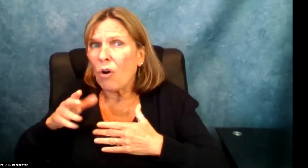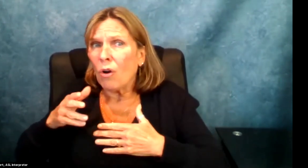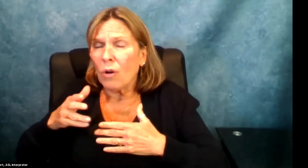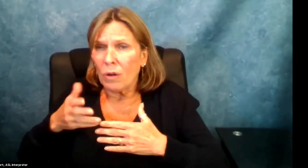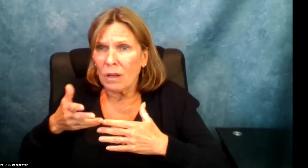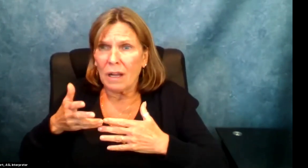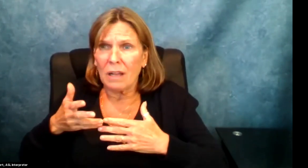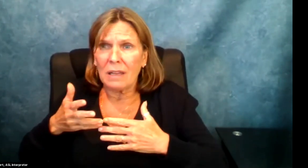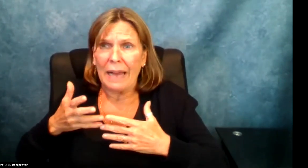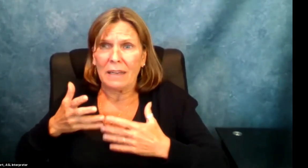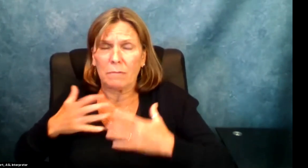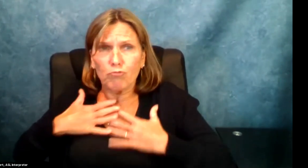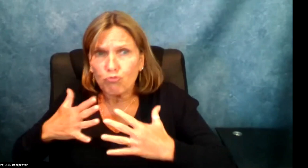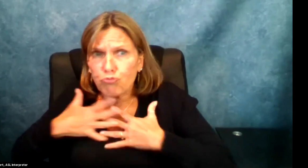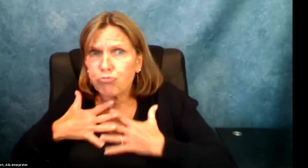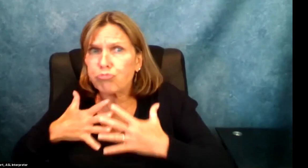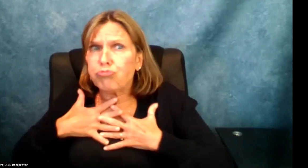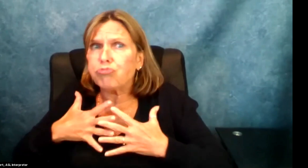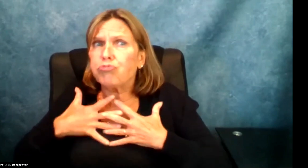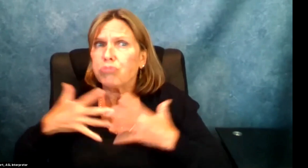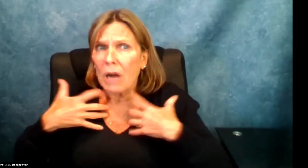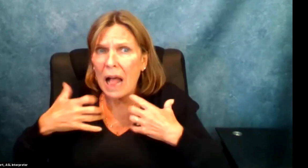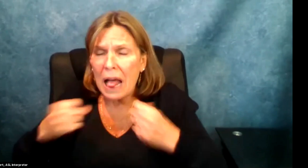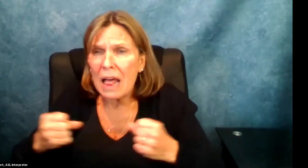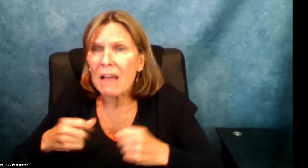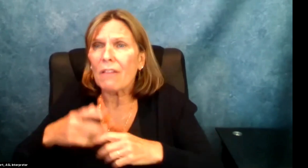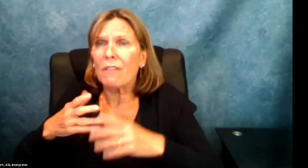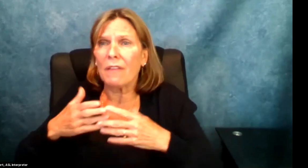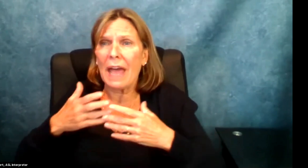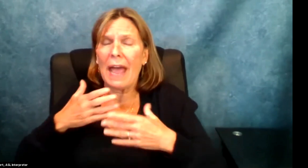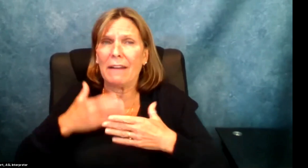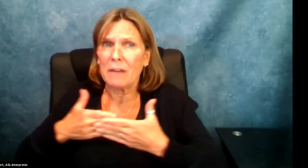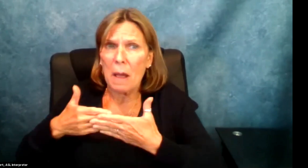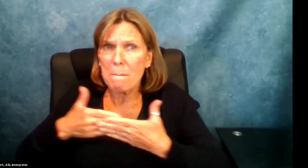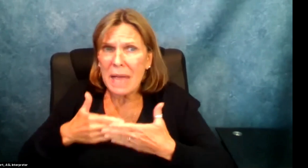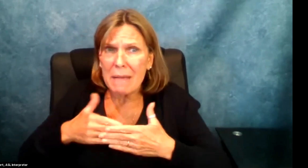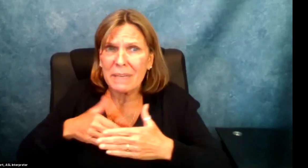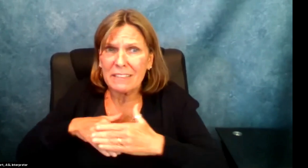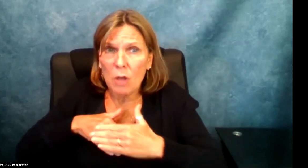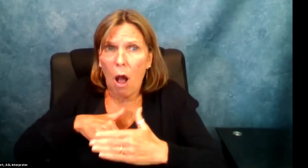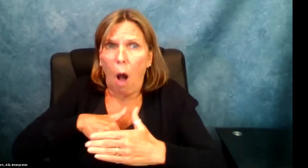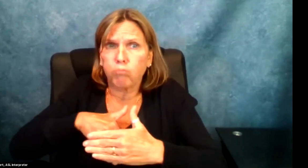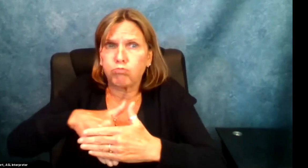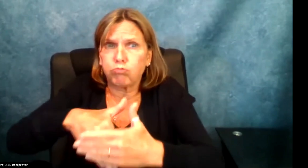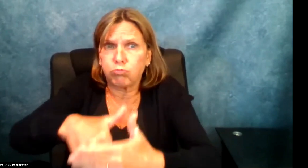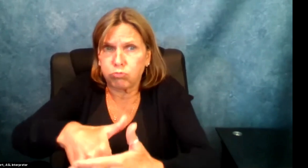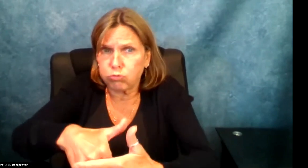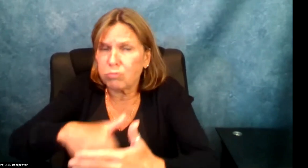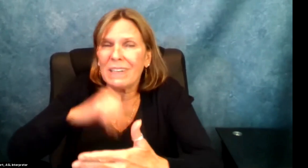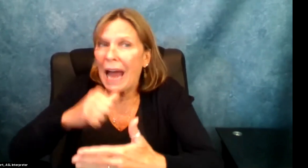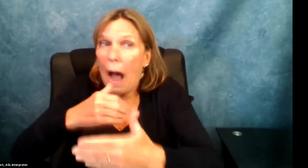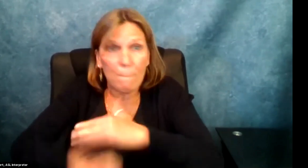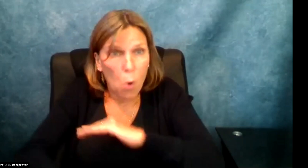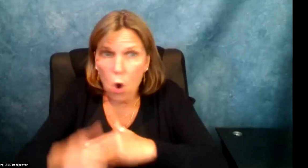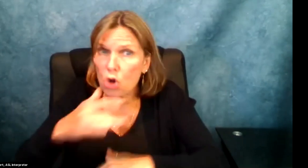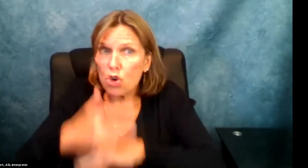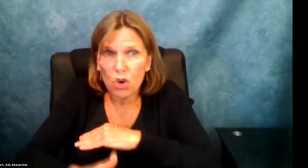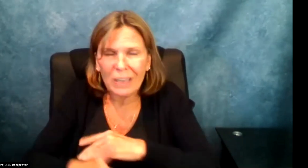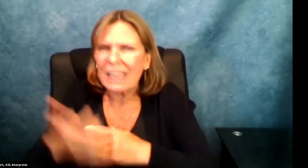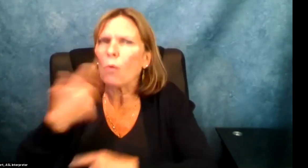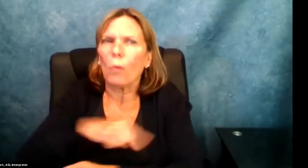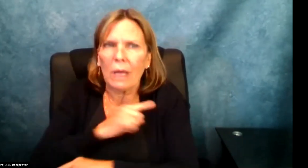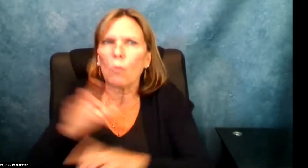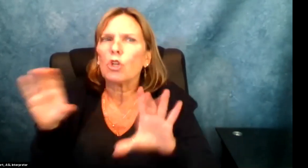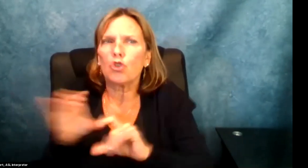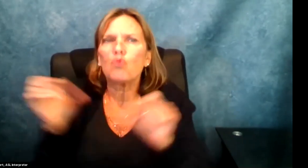increased rates of preterm and premature deliveries. And so we know that moms don't do as well when they get COVID and are pregnant. So whatever we can do to prevent that